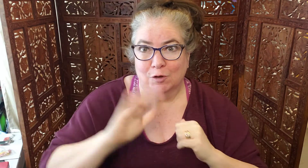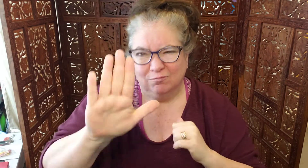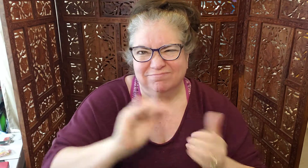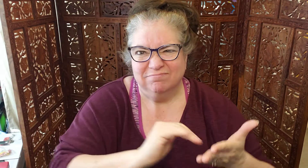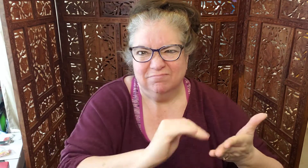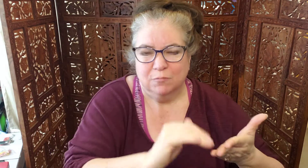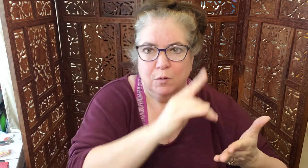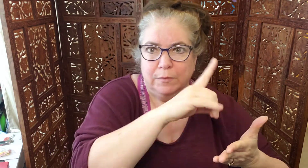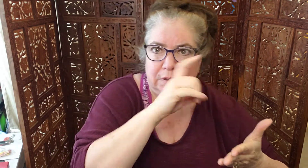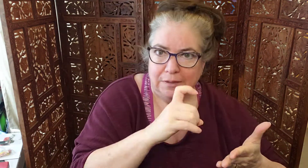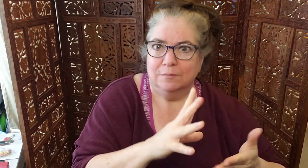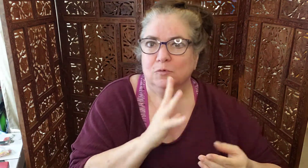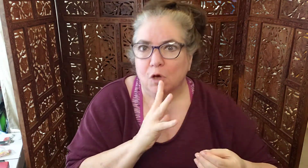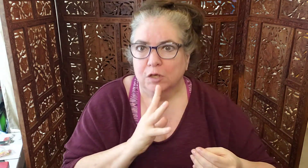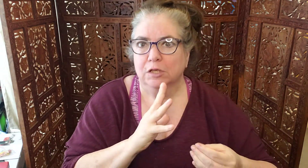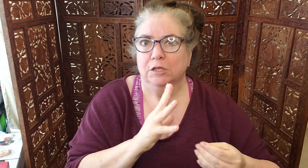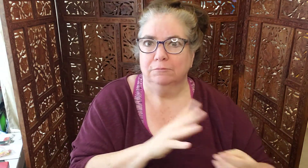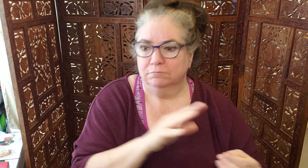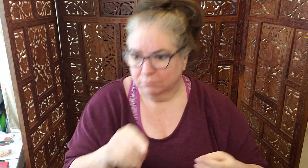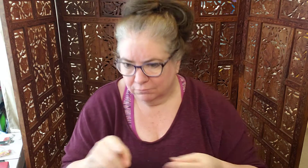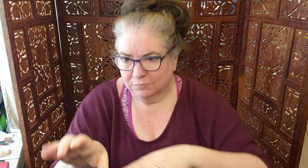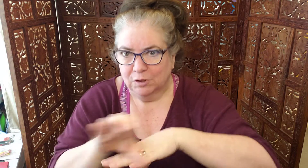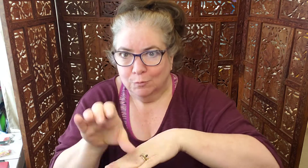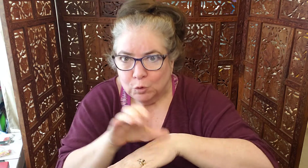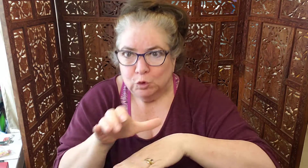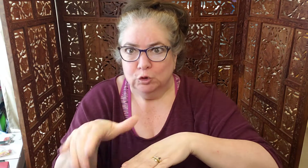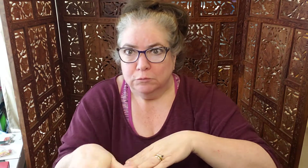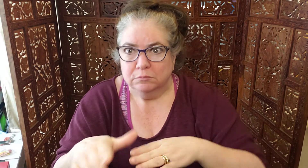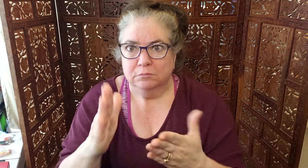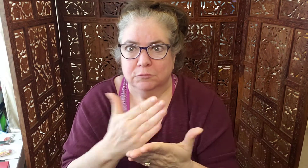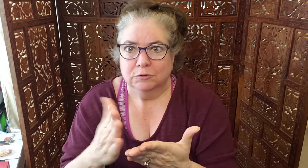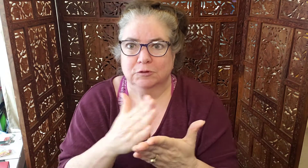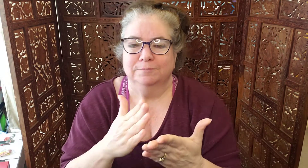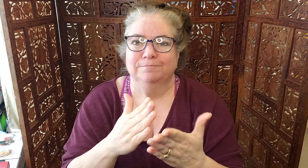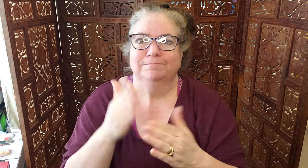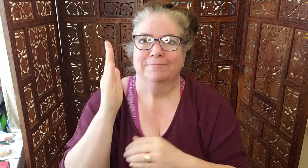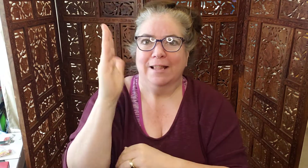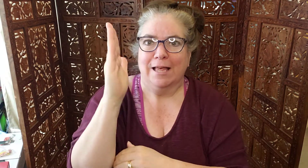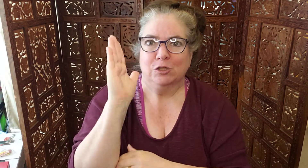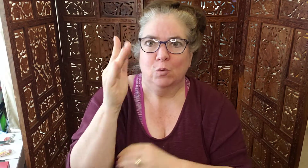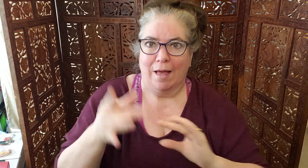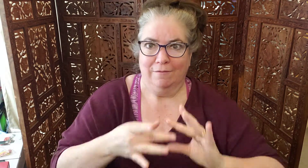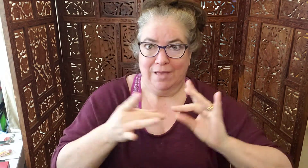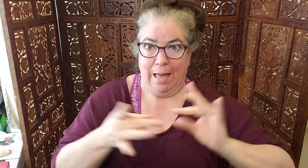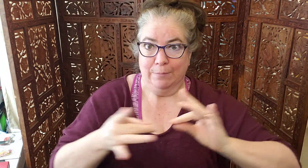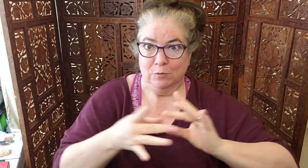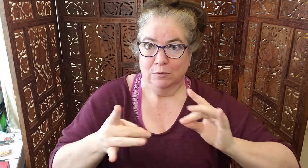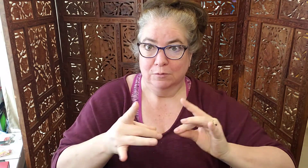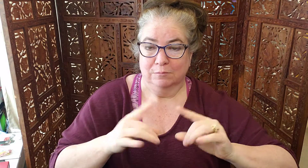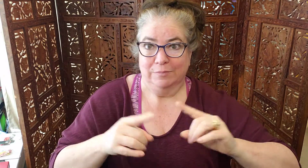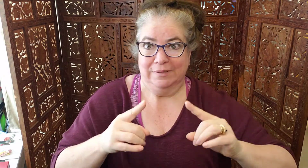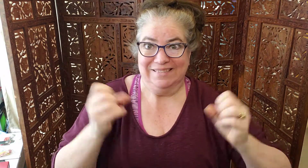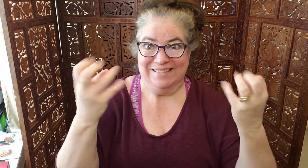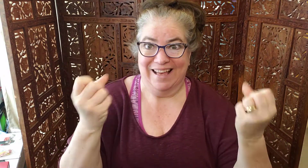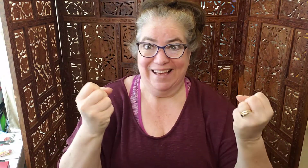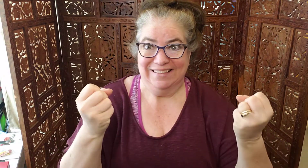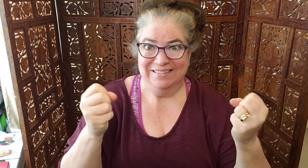from talking to the computer. This lecture will be captioned, but I won't be able to sign it at the same